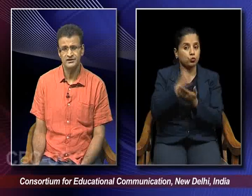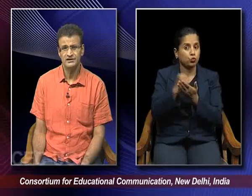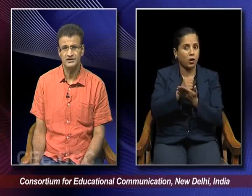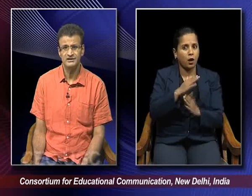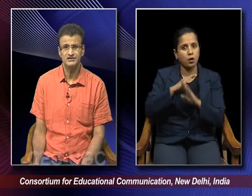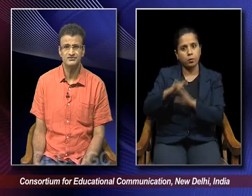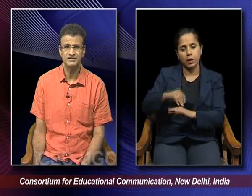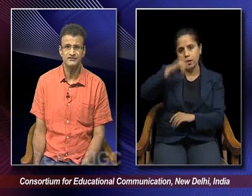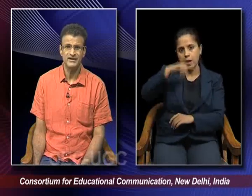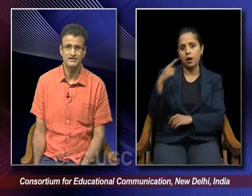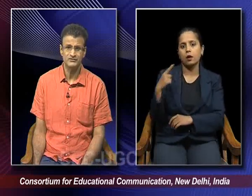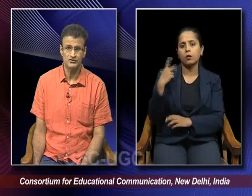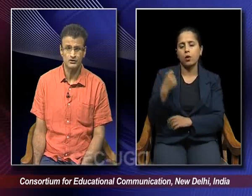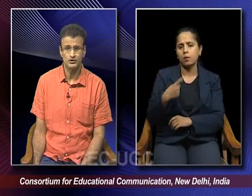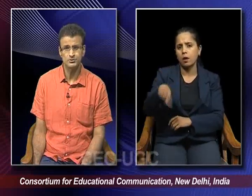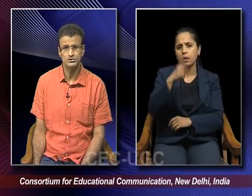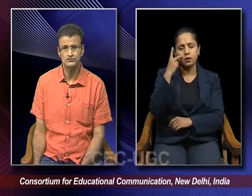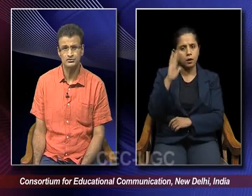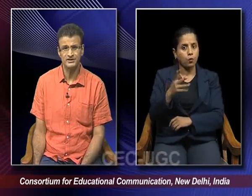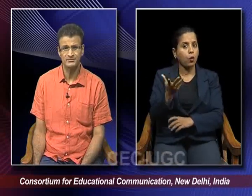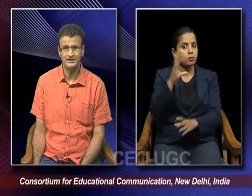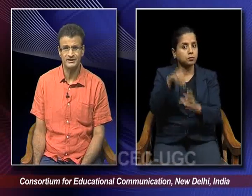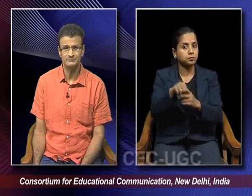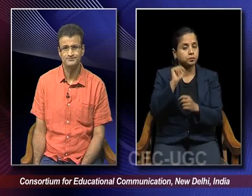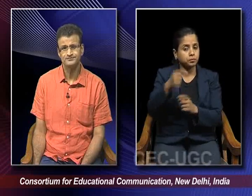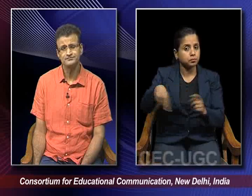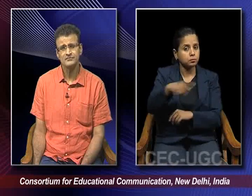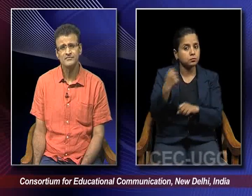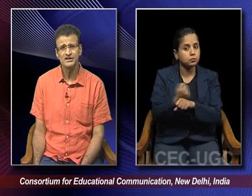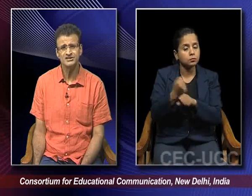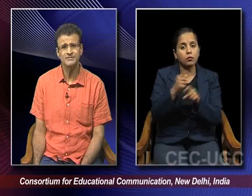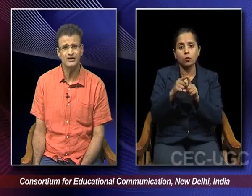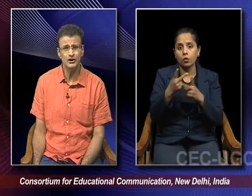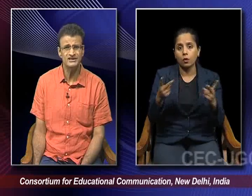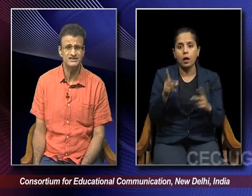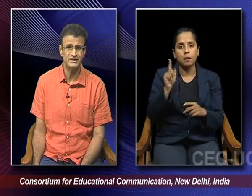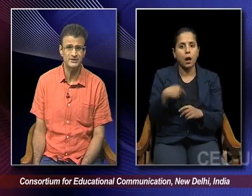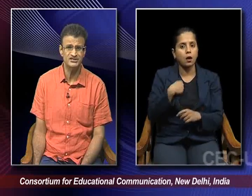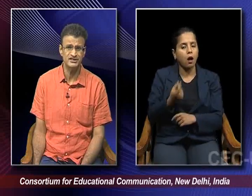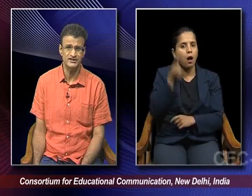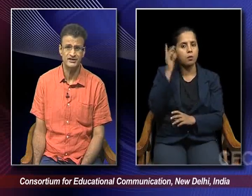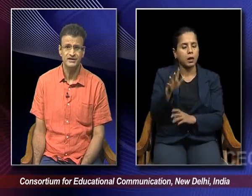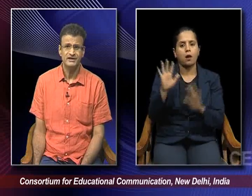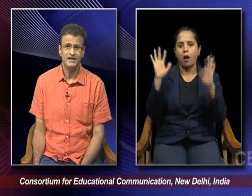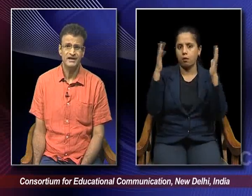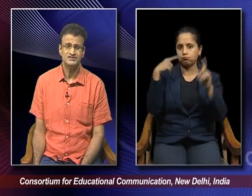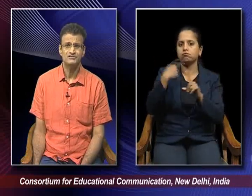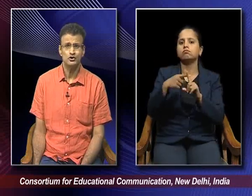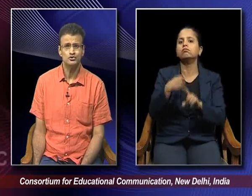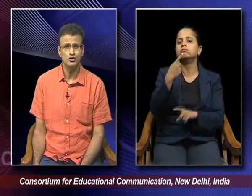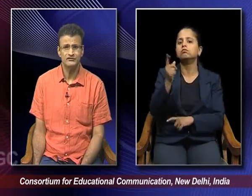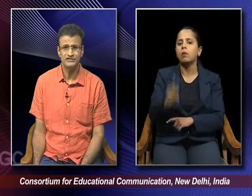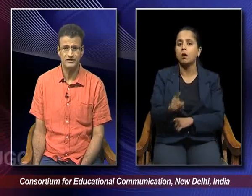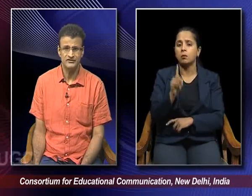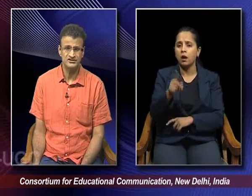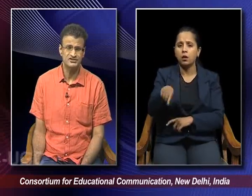the Indian leaders, we find that whatever contribution was made by them shall be acknowledged and appreciated, as they were also